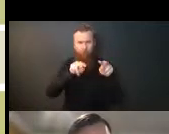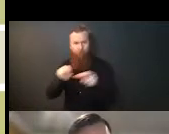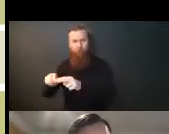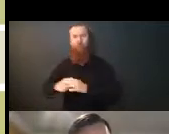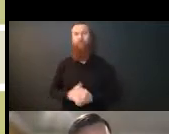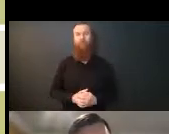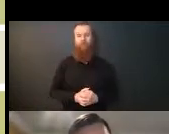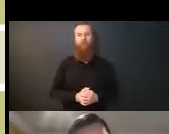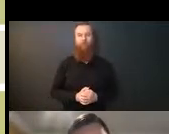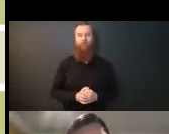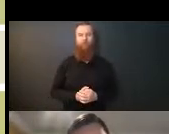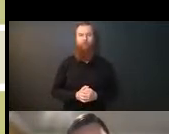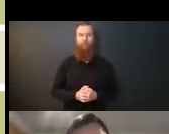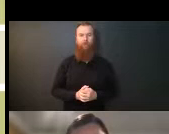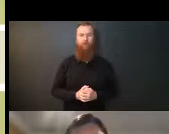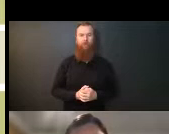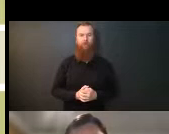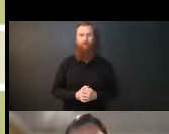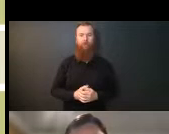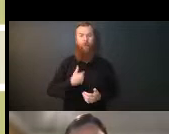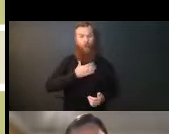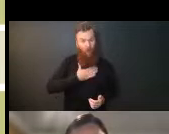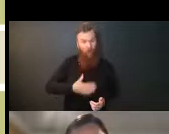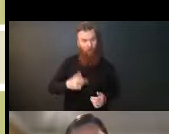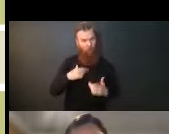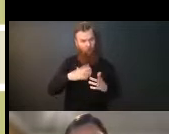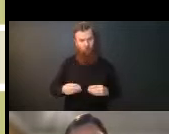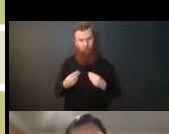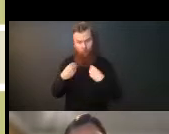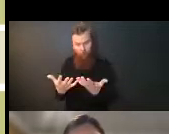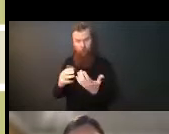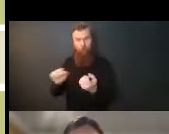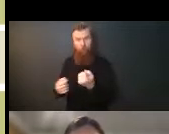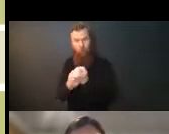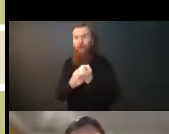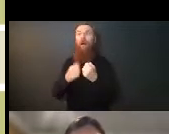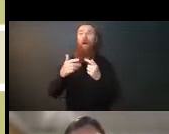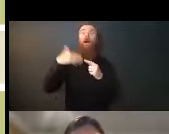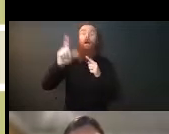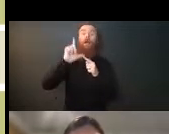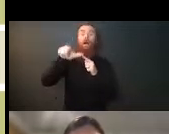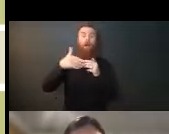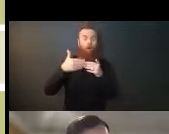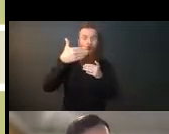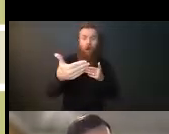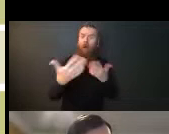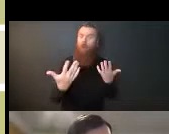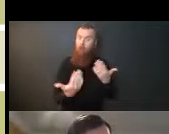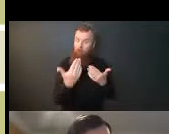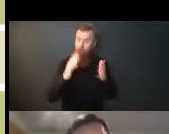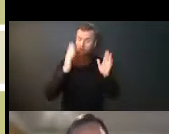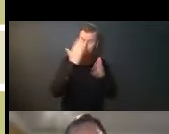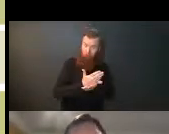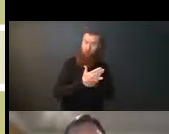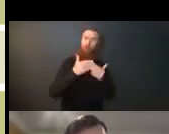what effect has our intervention had over time. And I think this is really important to know its effect